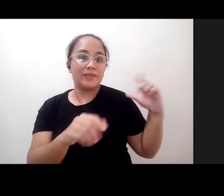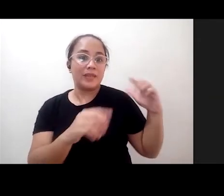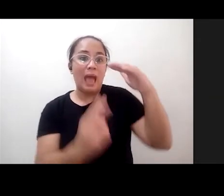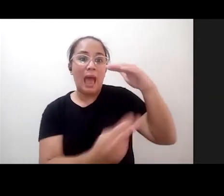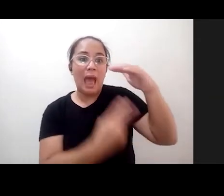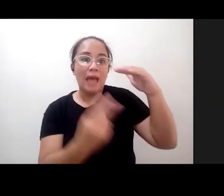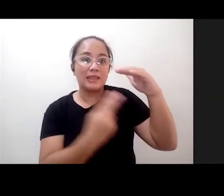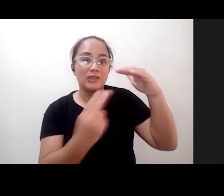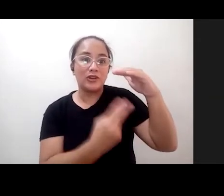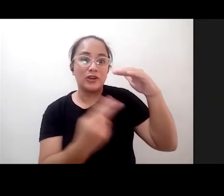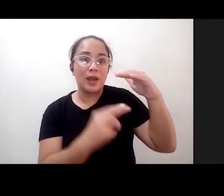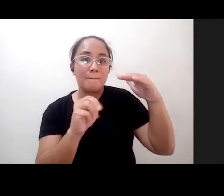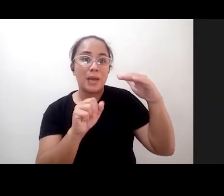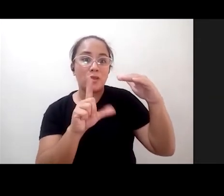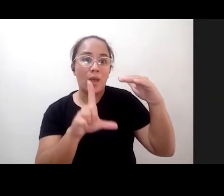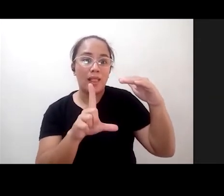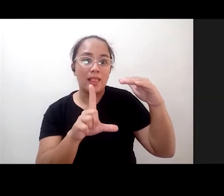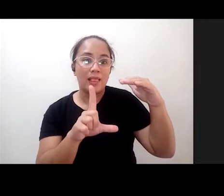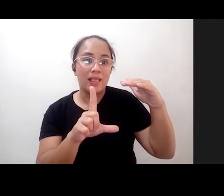manual.